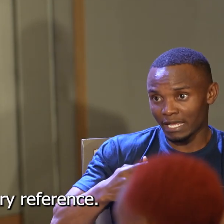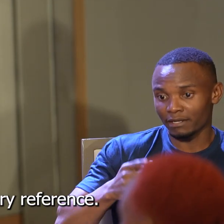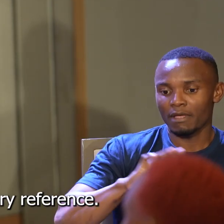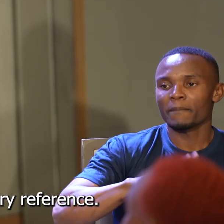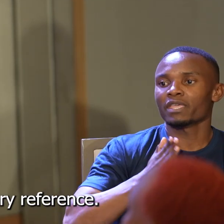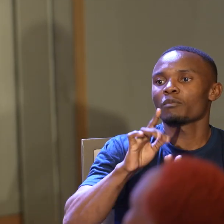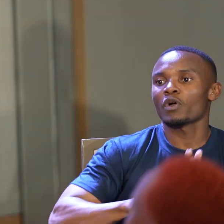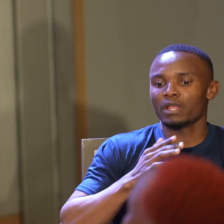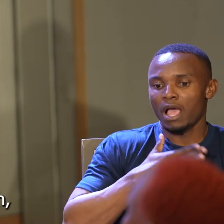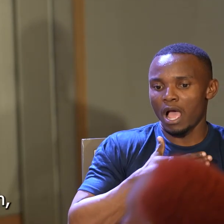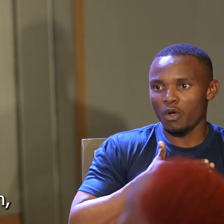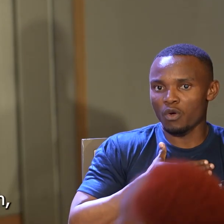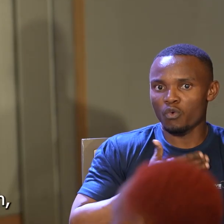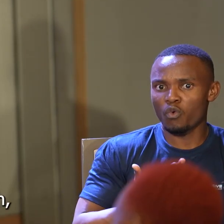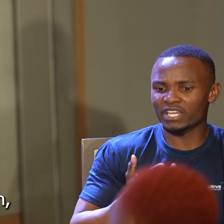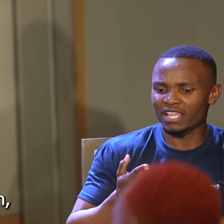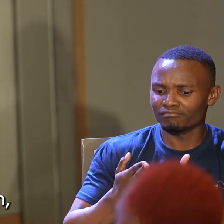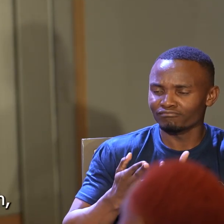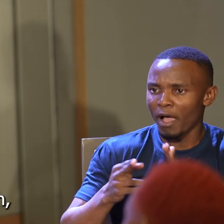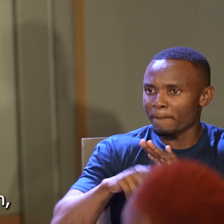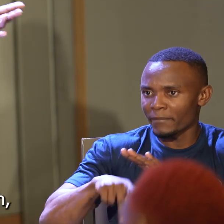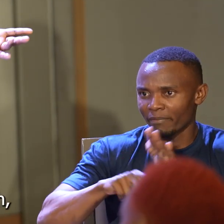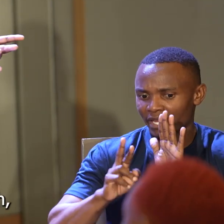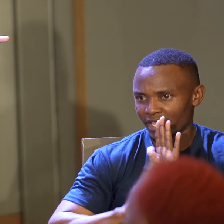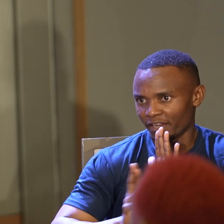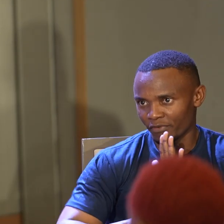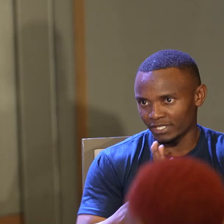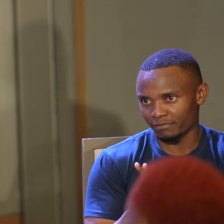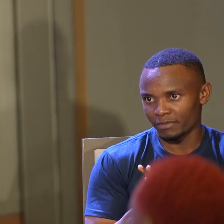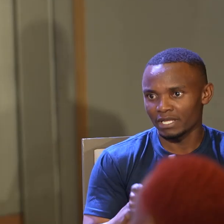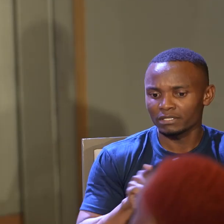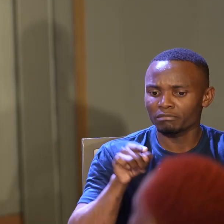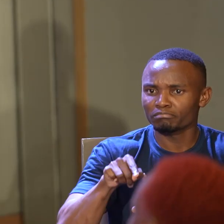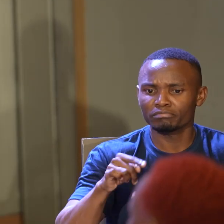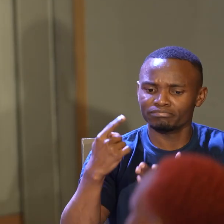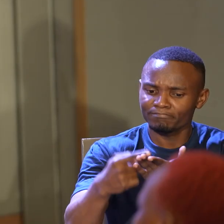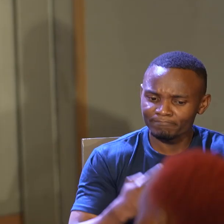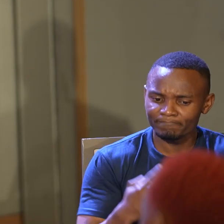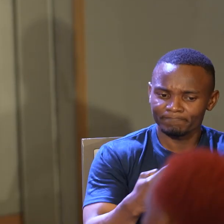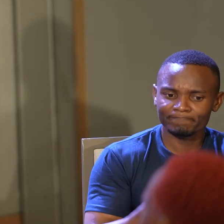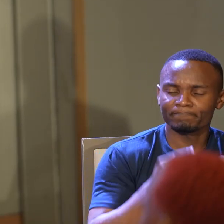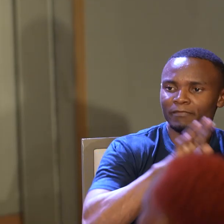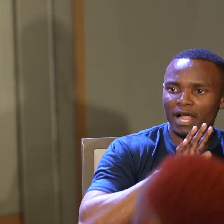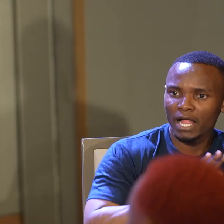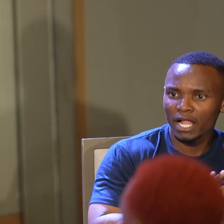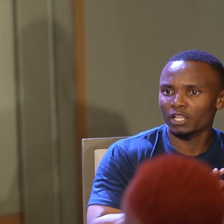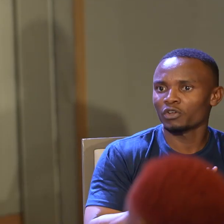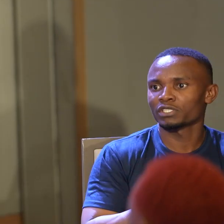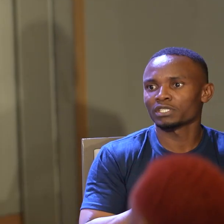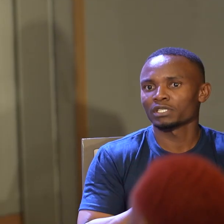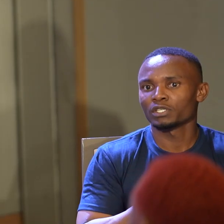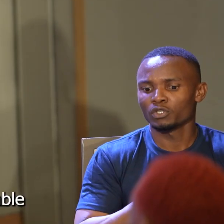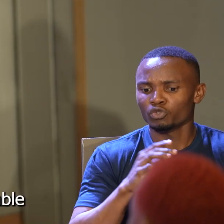primary reference. And it was taken through a lot of deliberation, discussions,